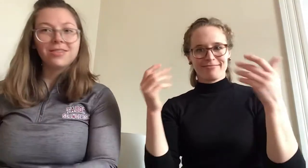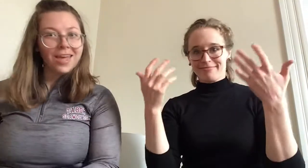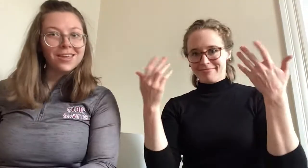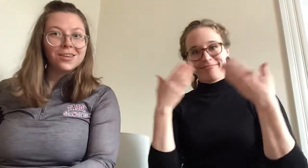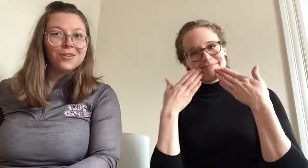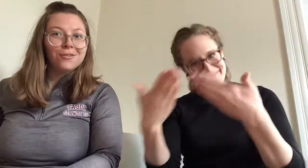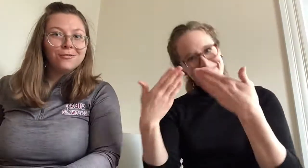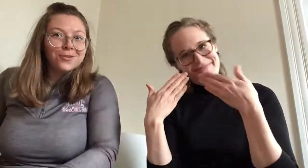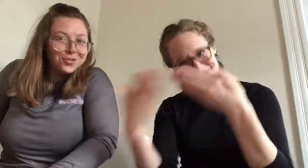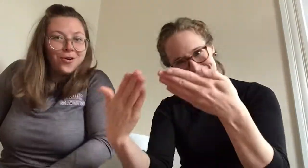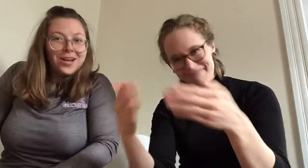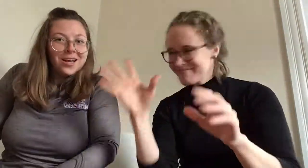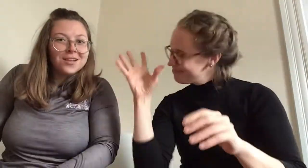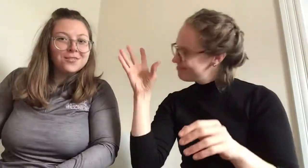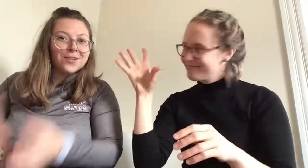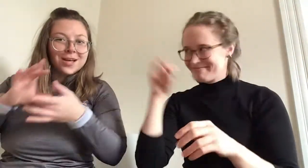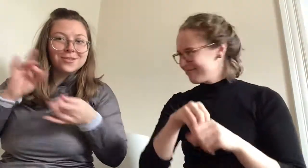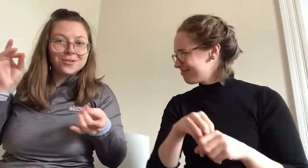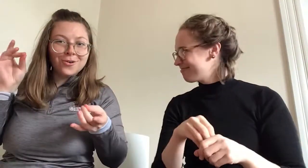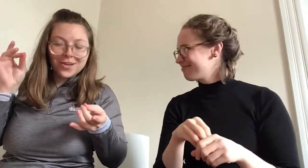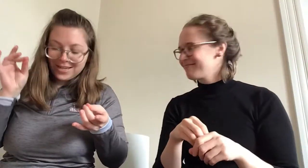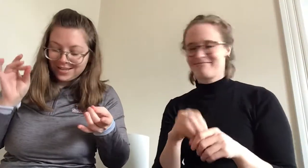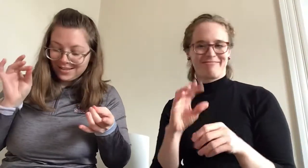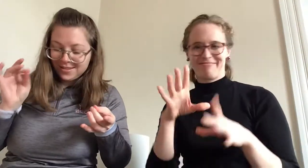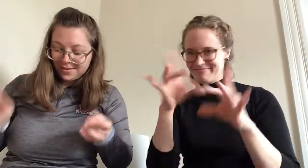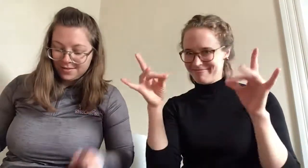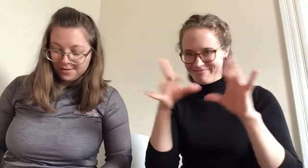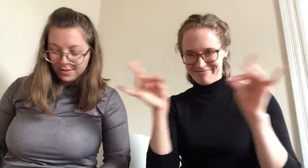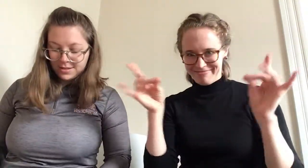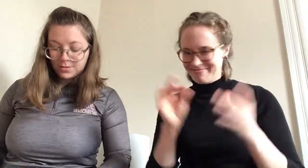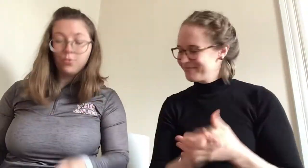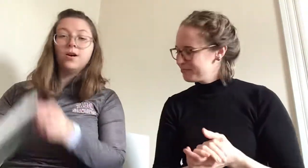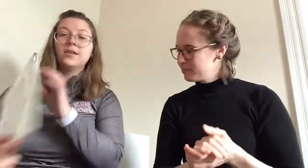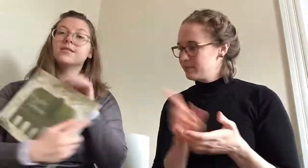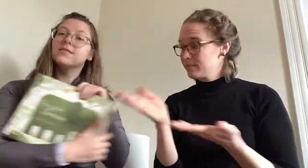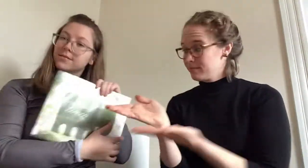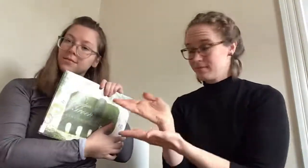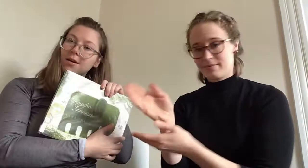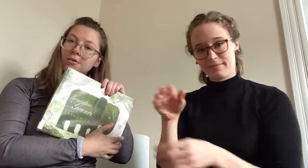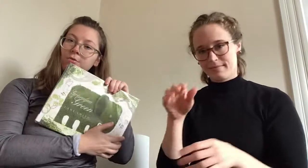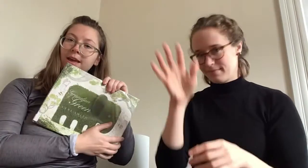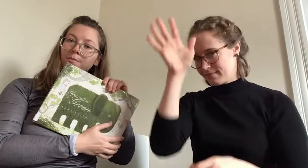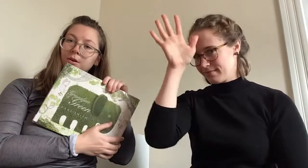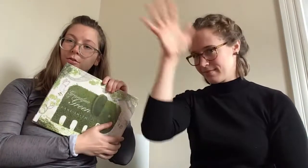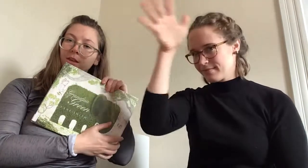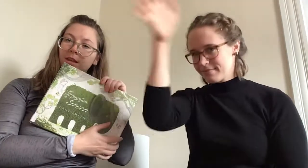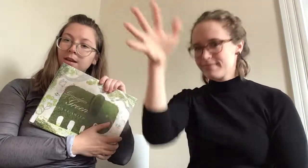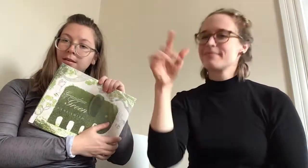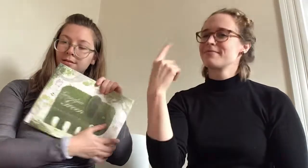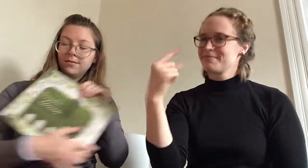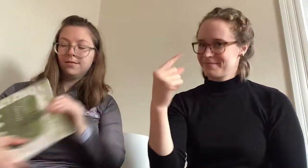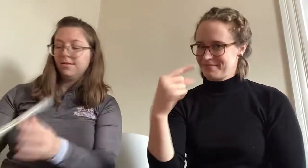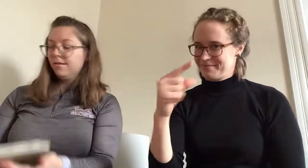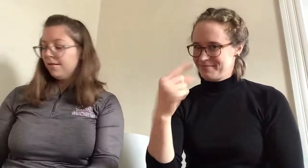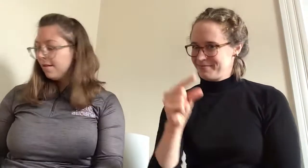So thank you for joining us for that story. This was Grandpa